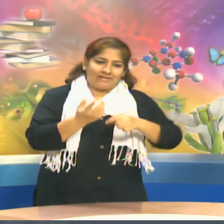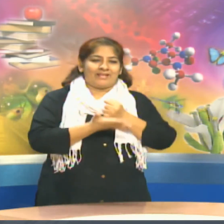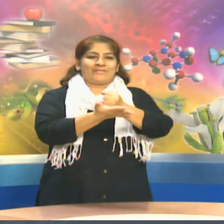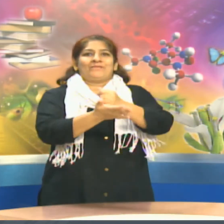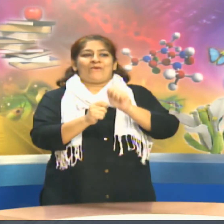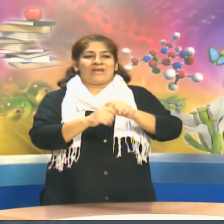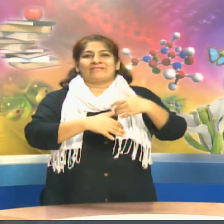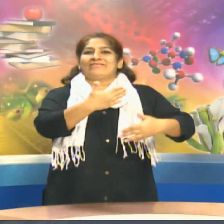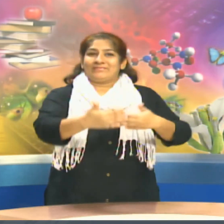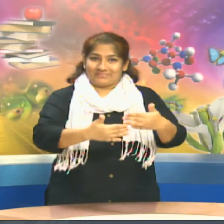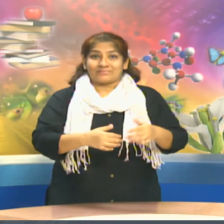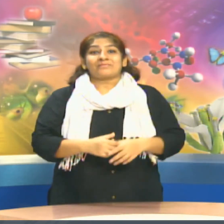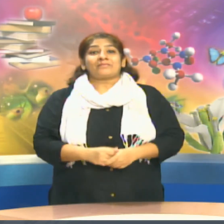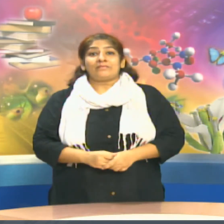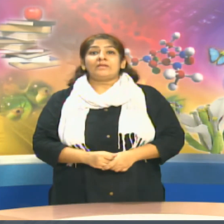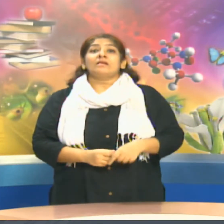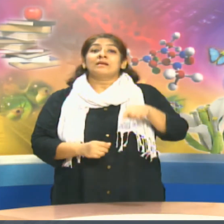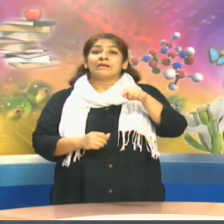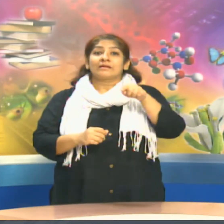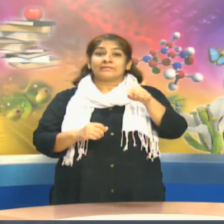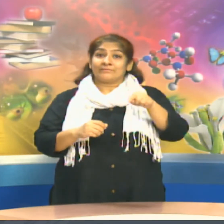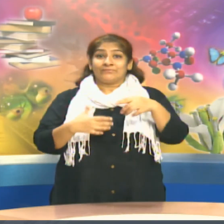to decide and make decisions.